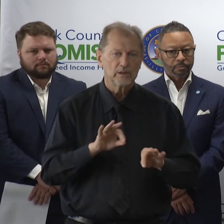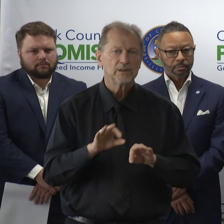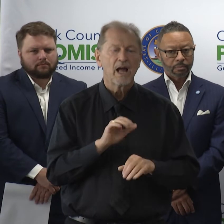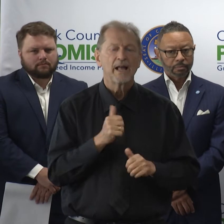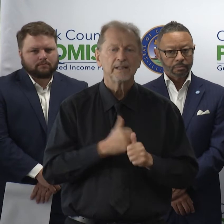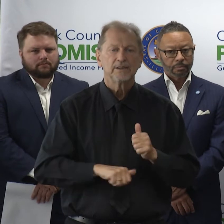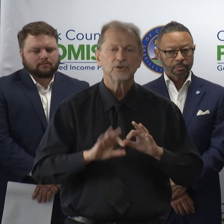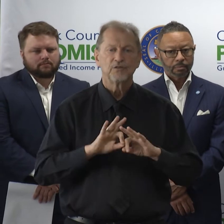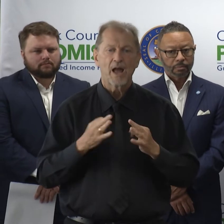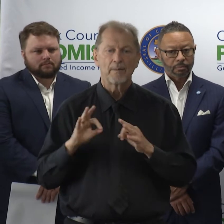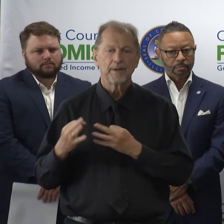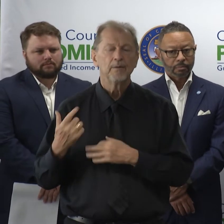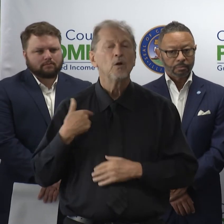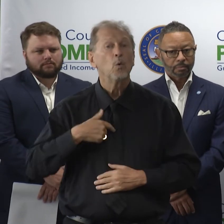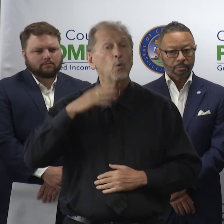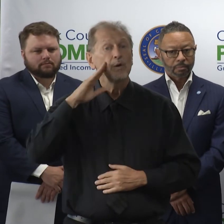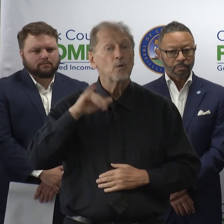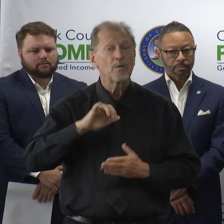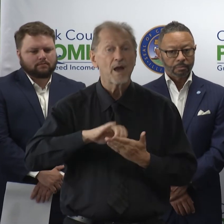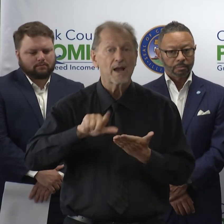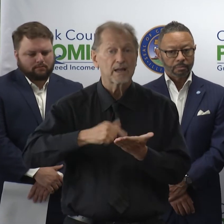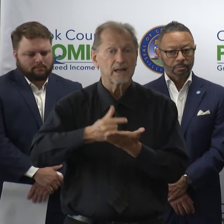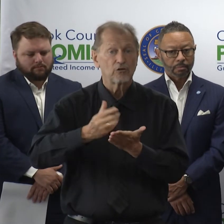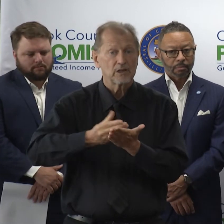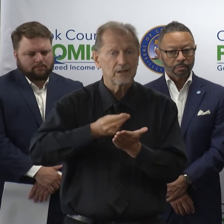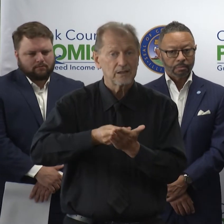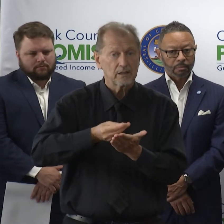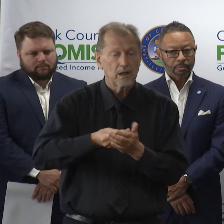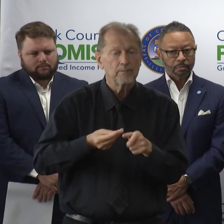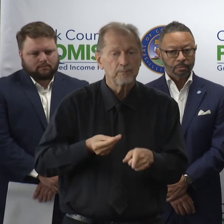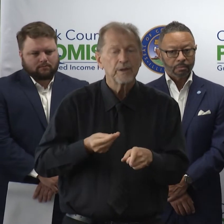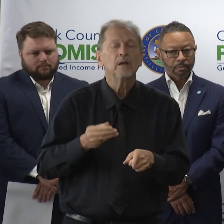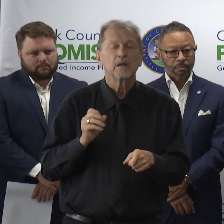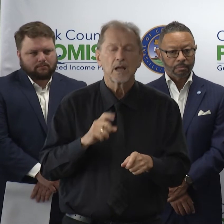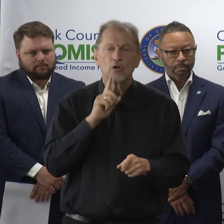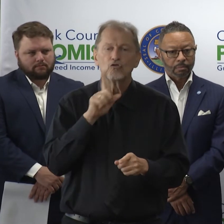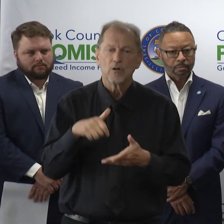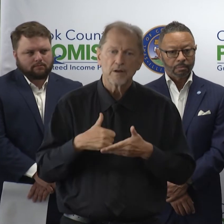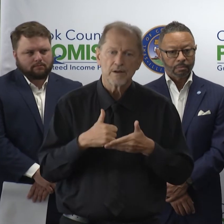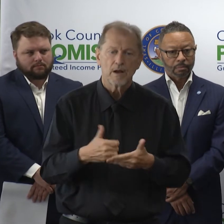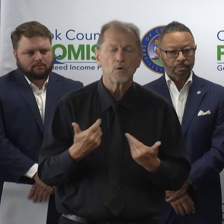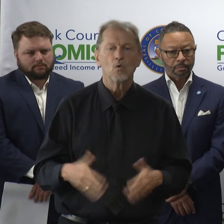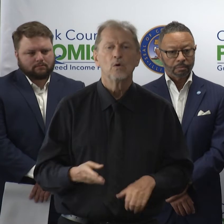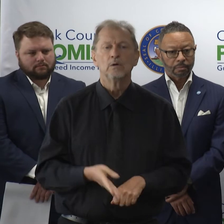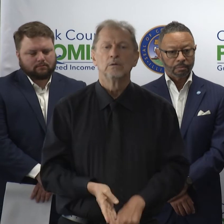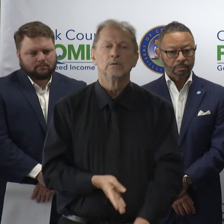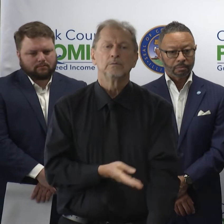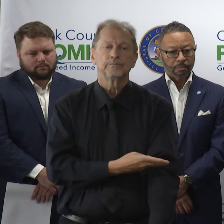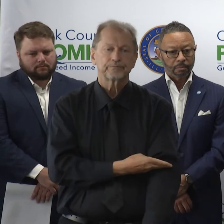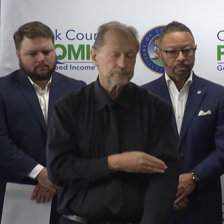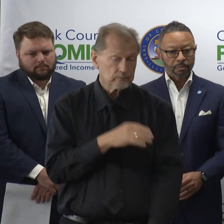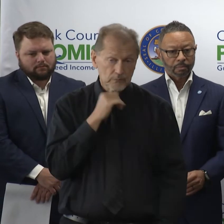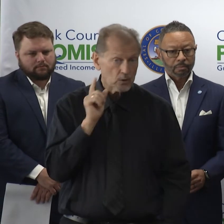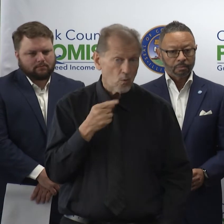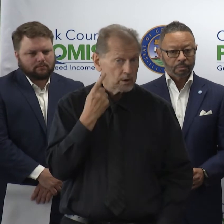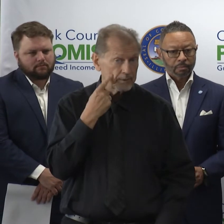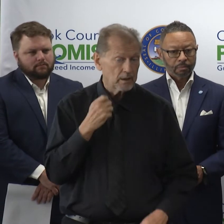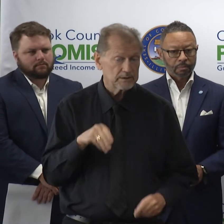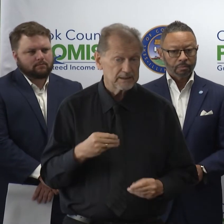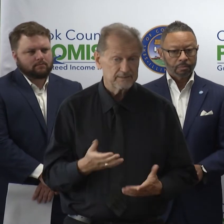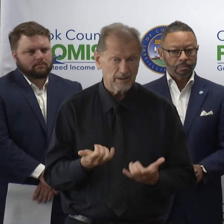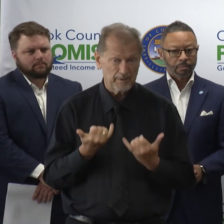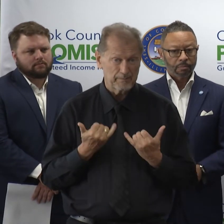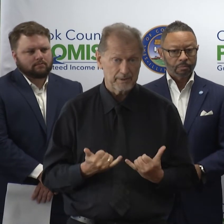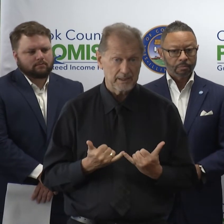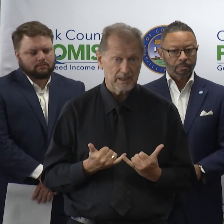family. We know that guaranteed income can be particularly impactful, not just because it provides immediate relief,